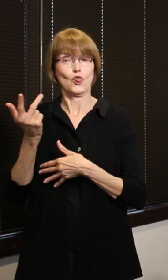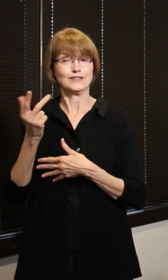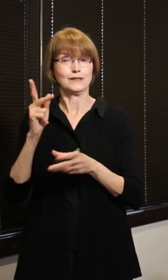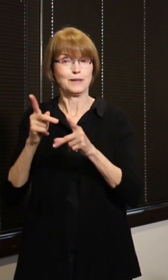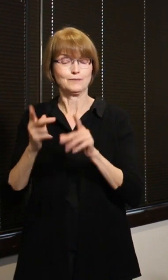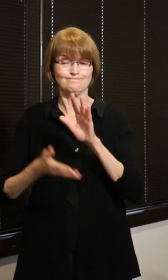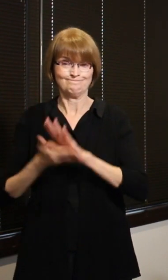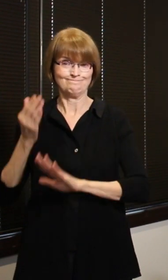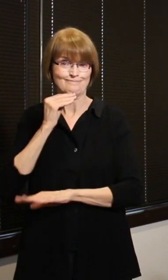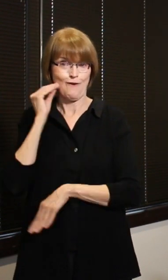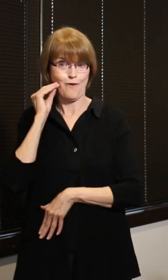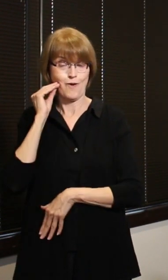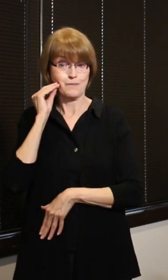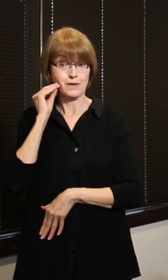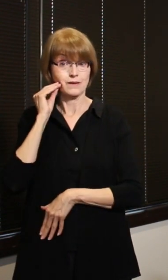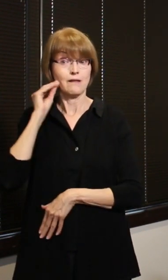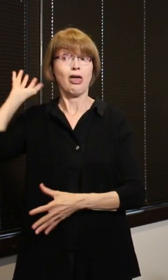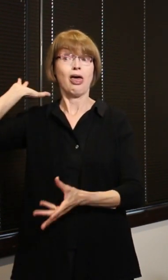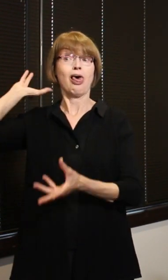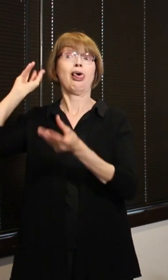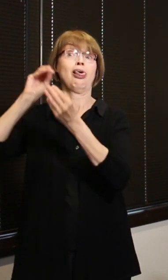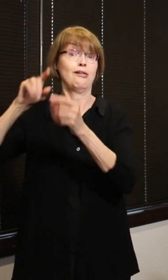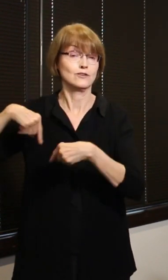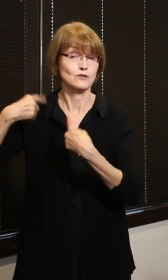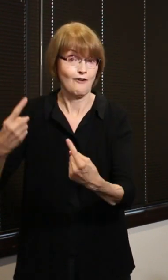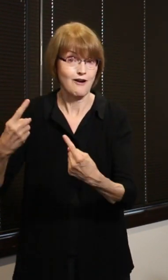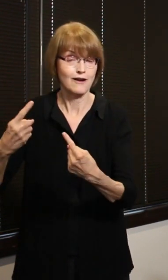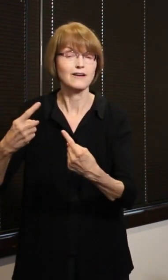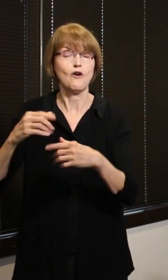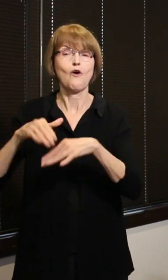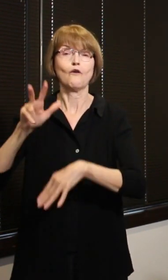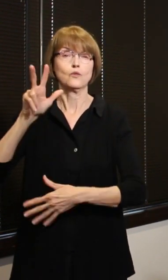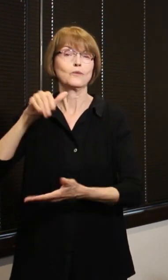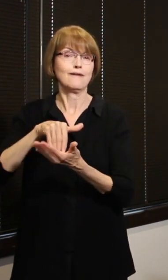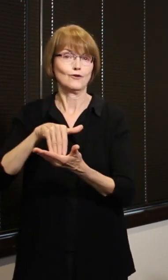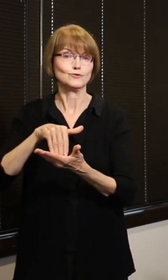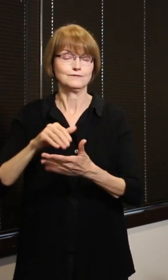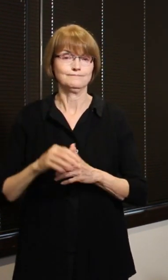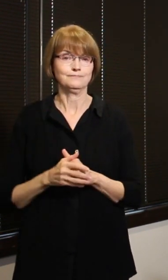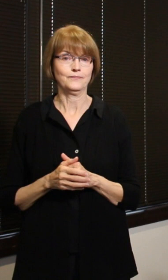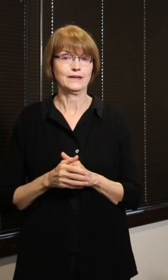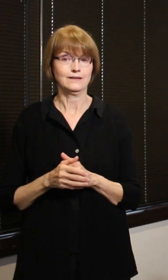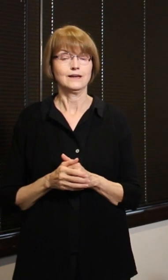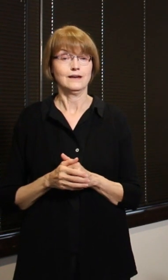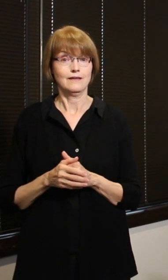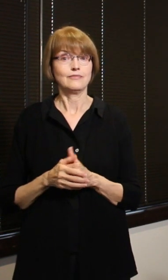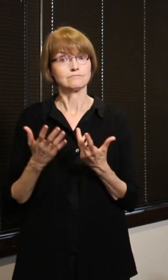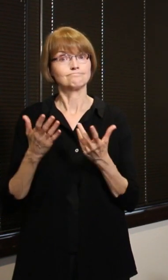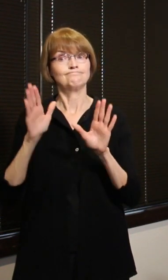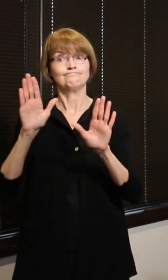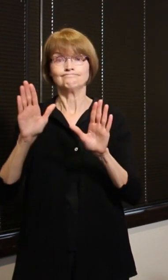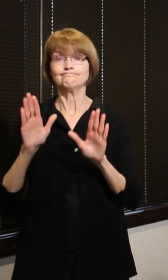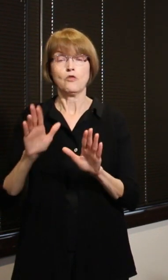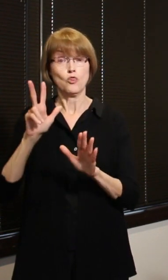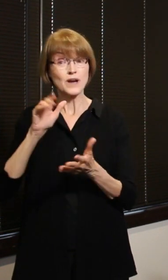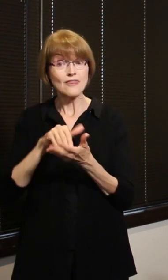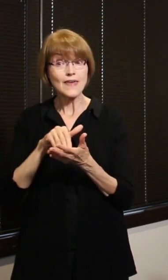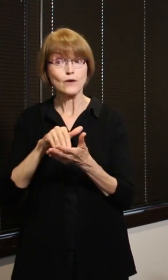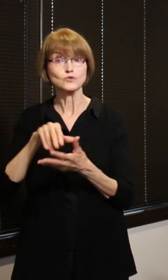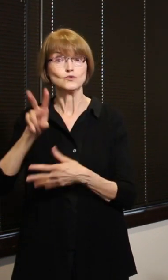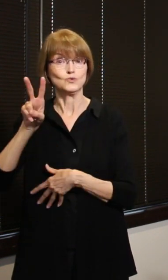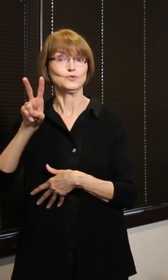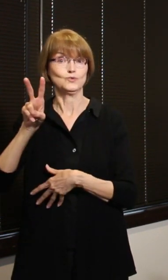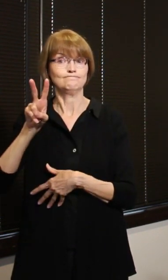COVID patients, and that brings our cumulative total to over 3,000, which is quite a milestone. So we're at